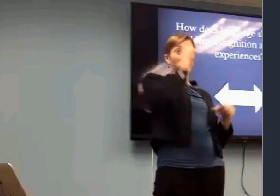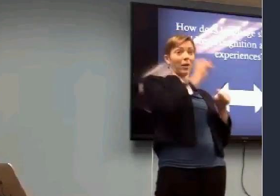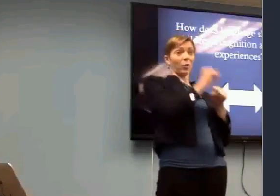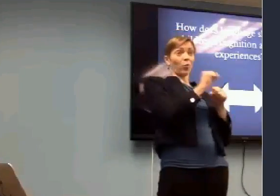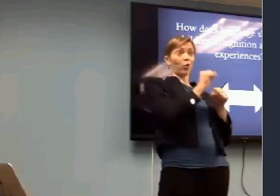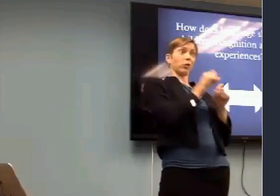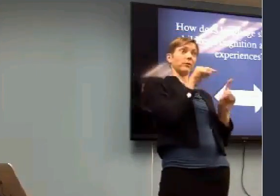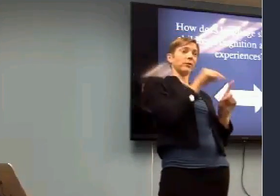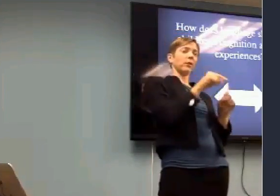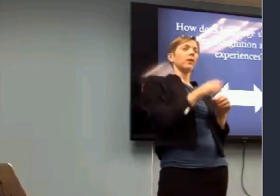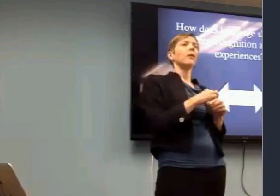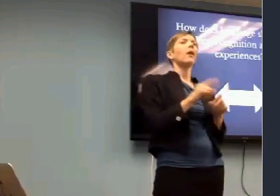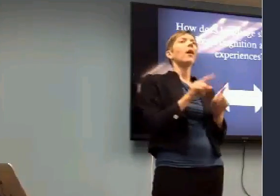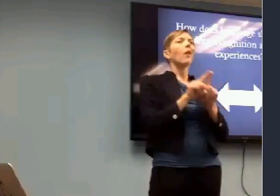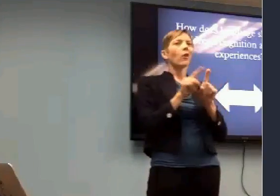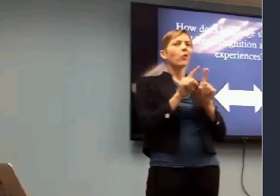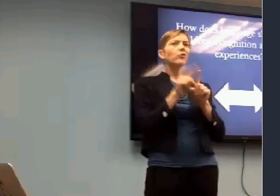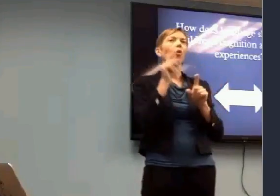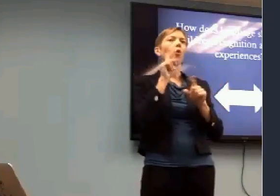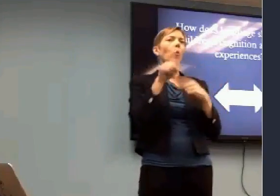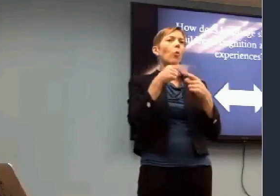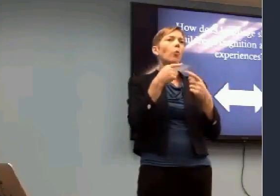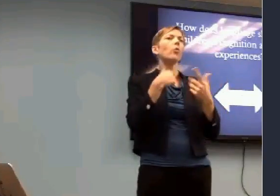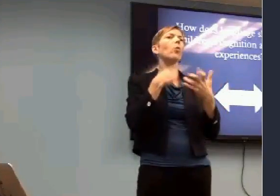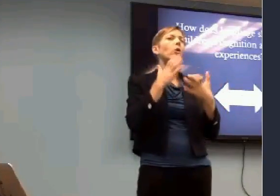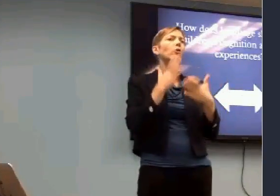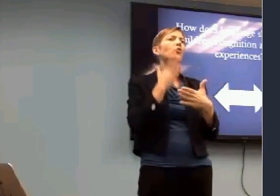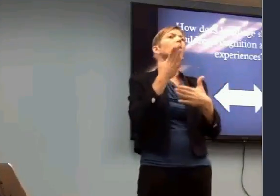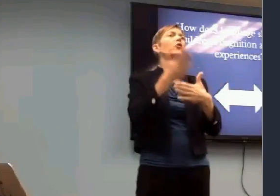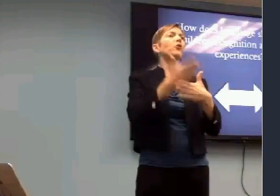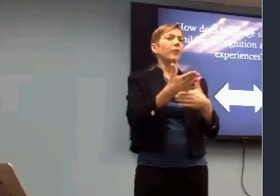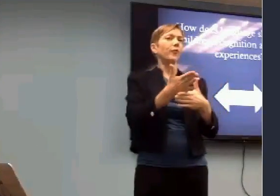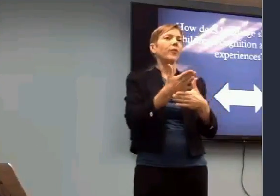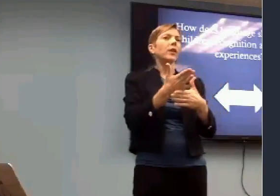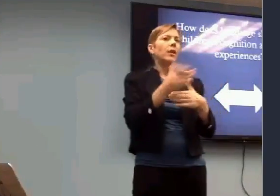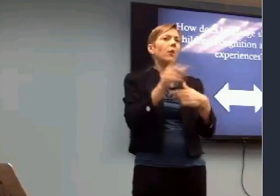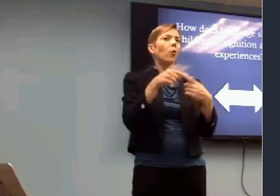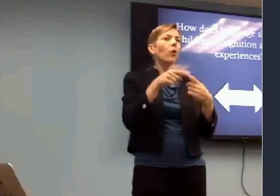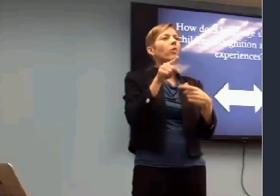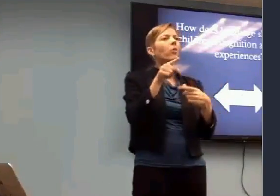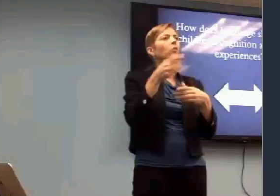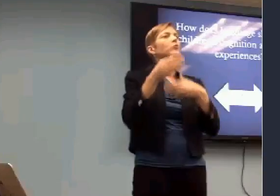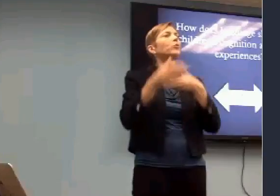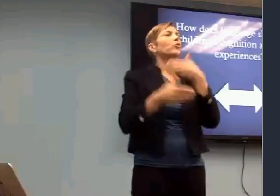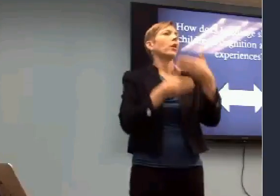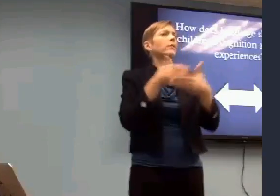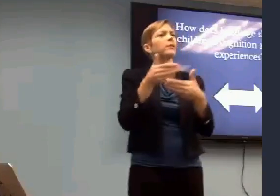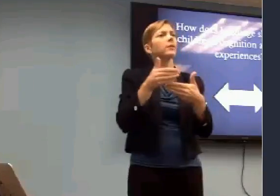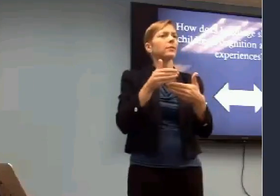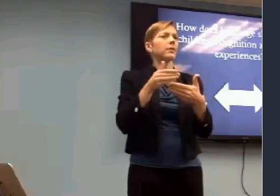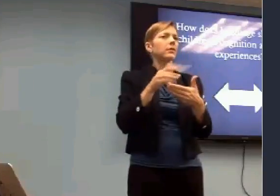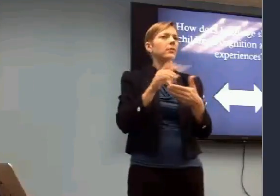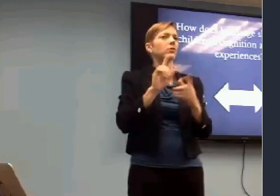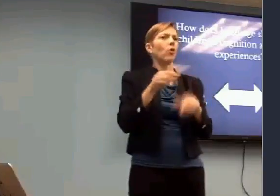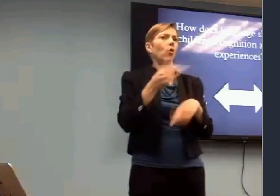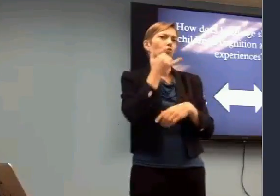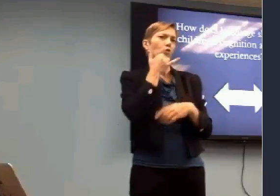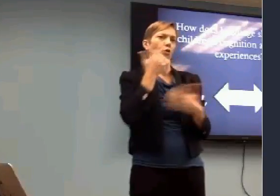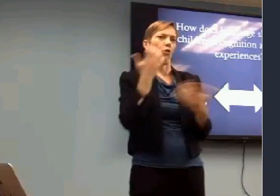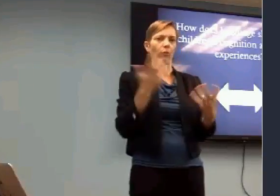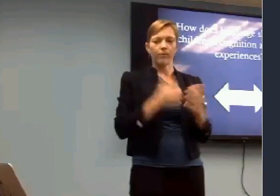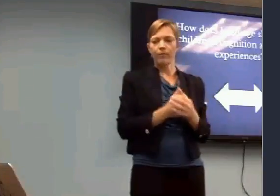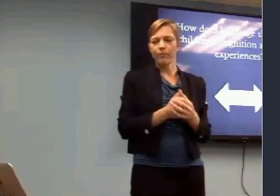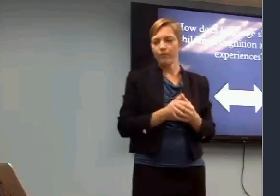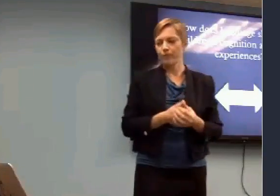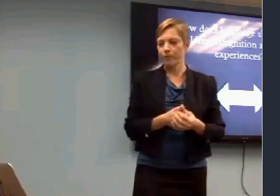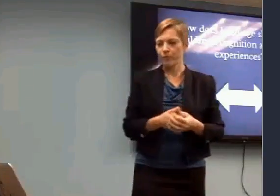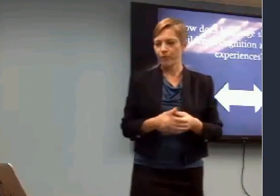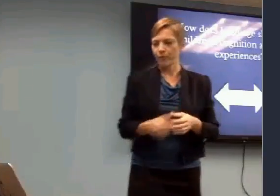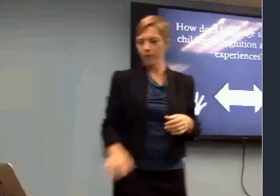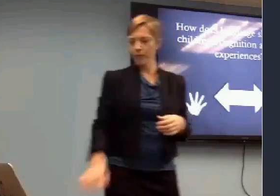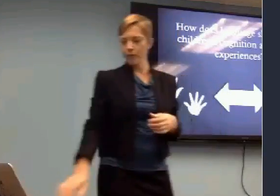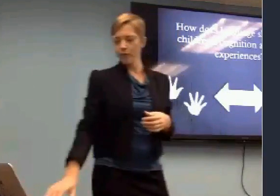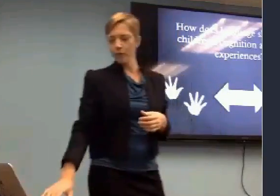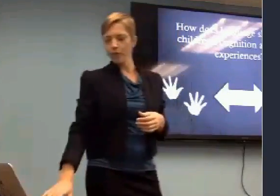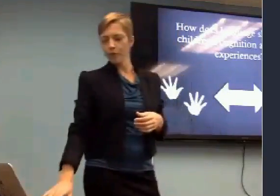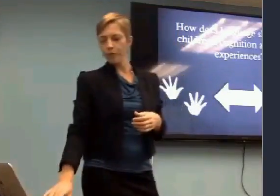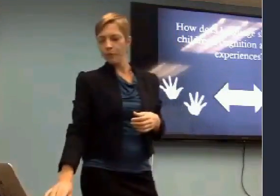how the human mind works, and also when we want to intervene when these processes go